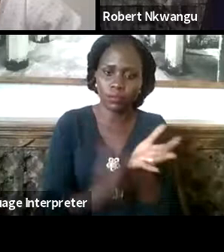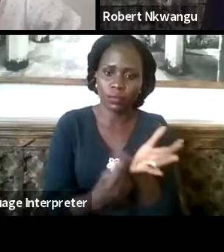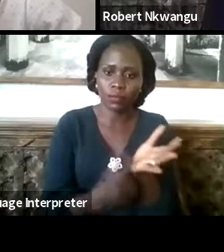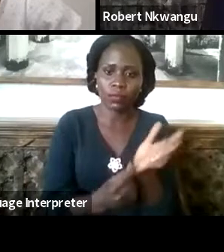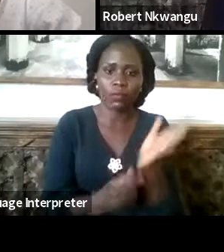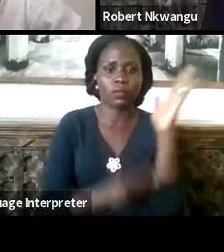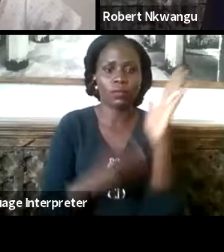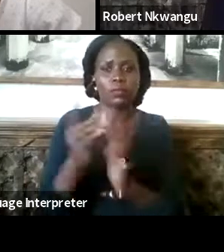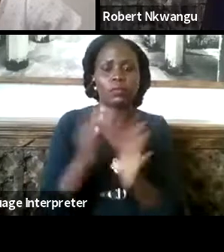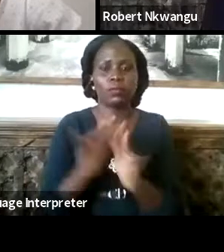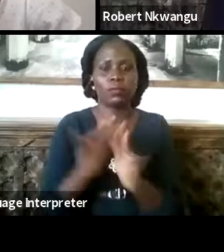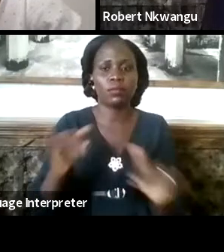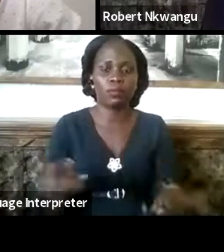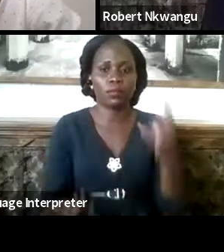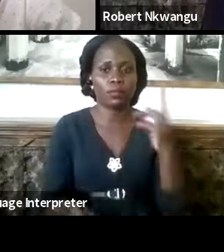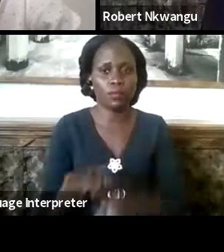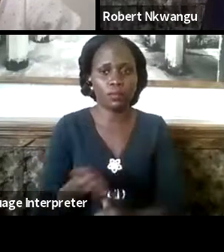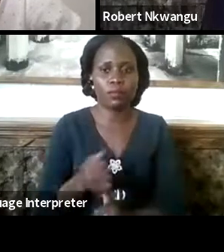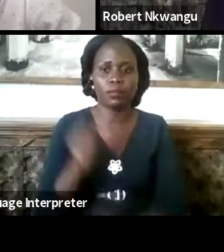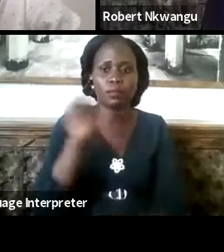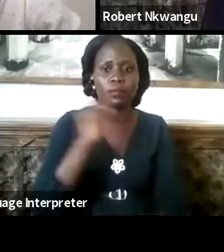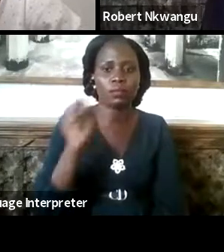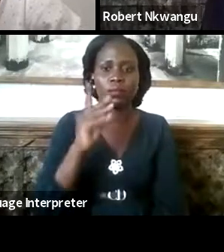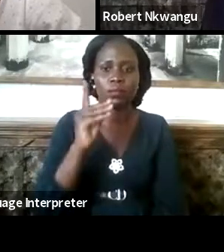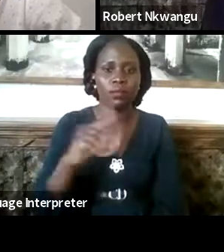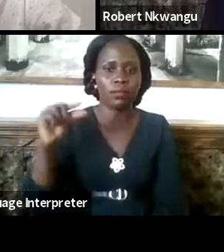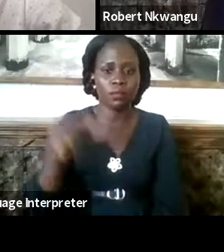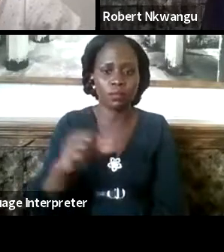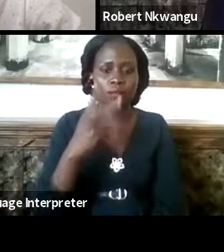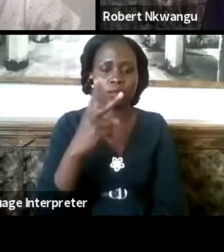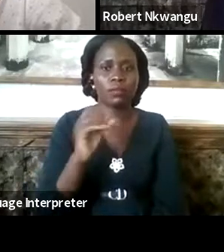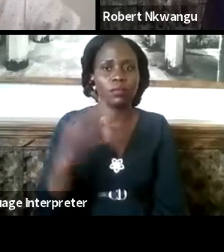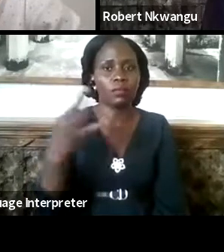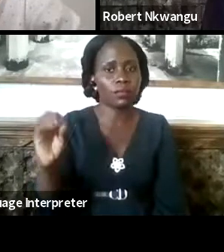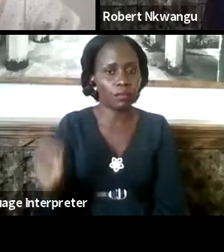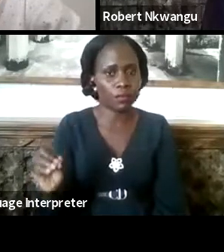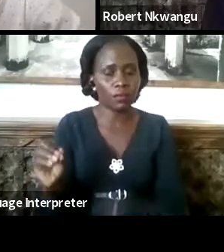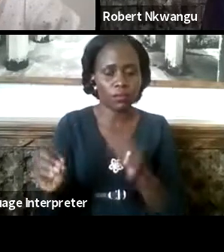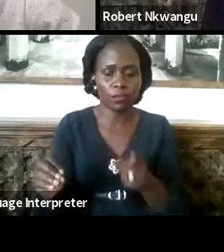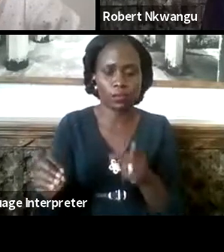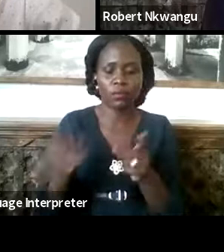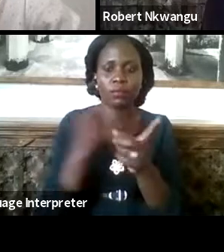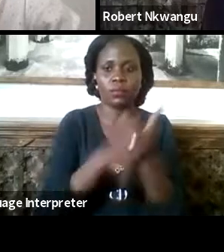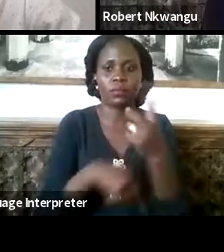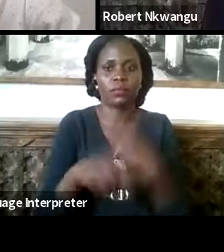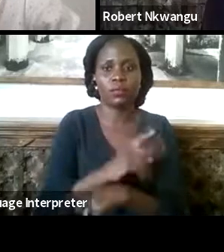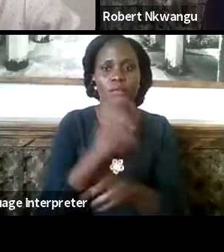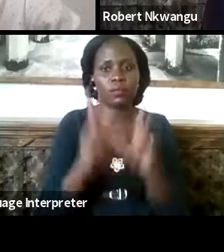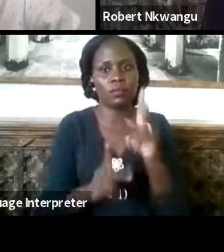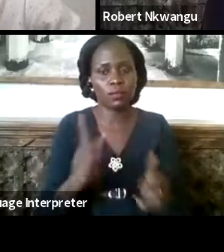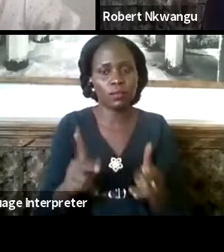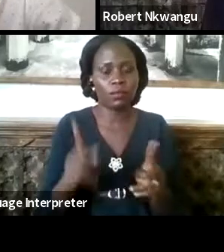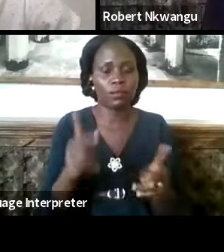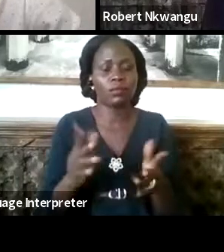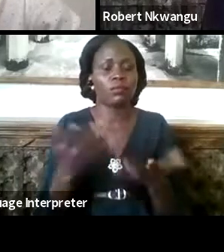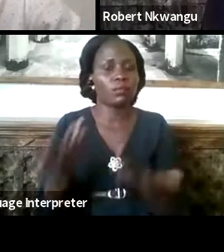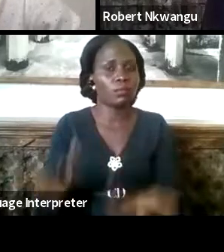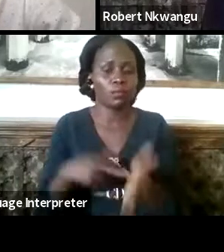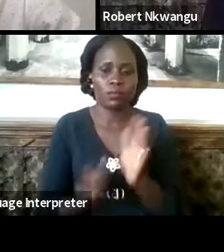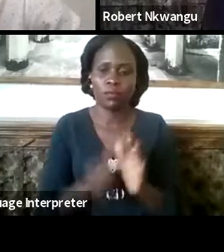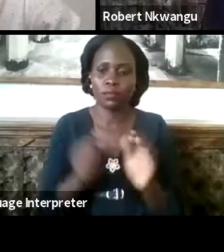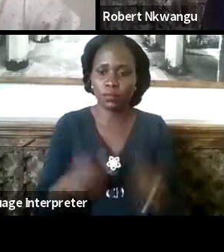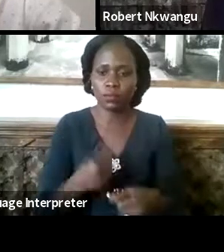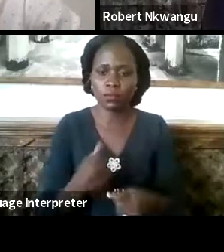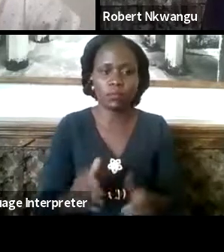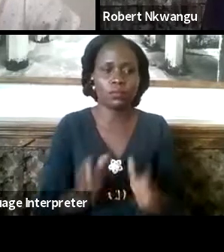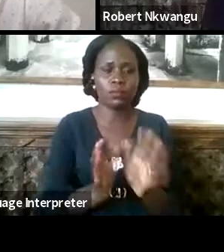SDGs by 2030, and you leave the disabled people behind, then you would have not moved to that level. So for me, my thinking